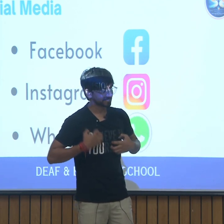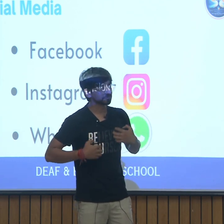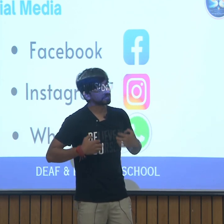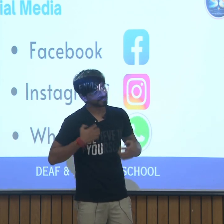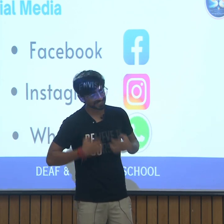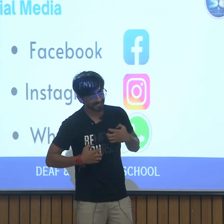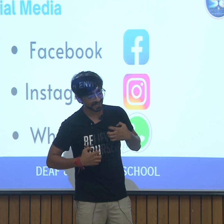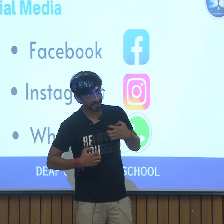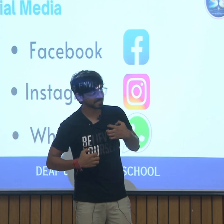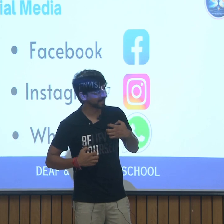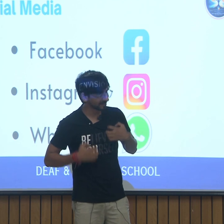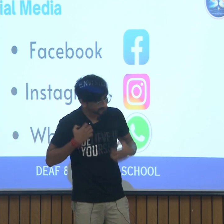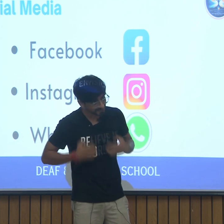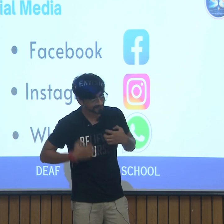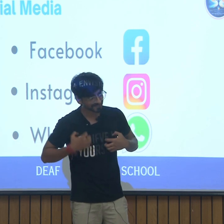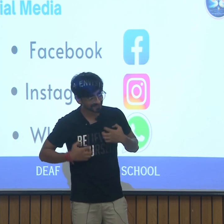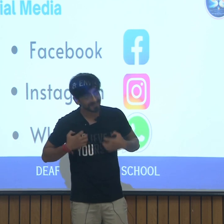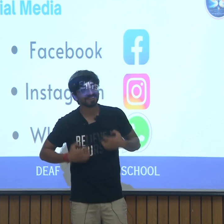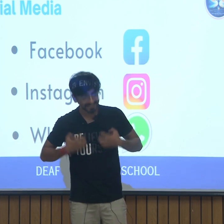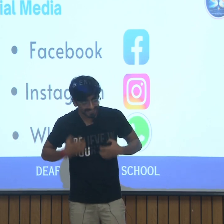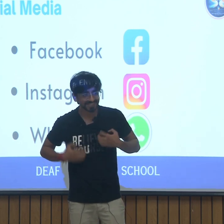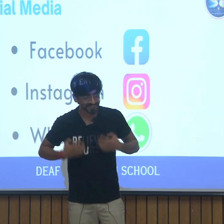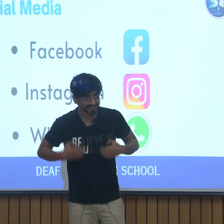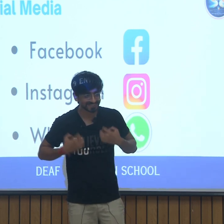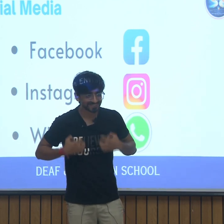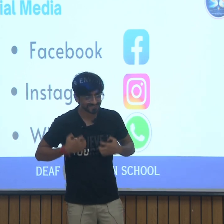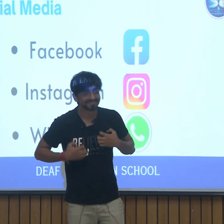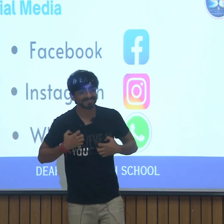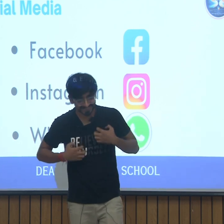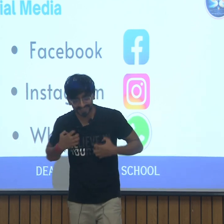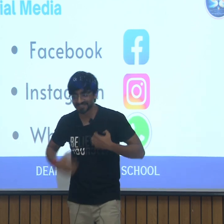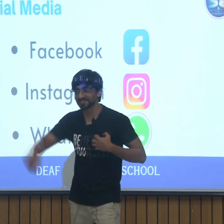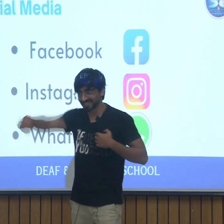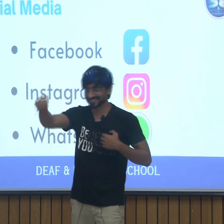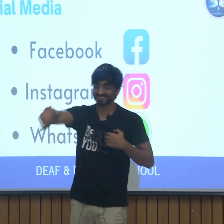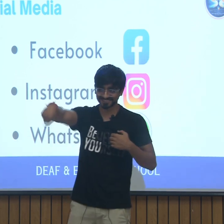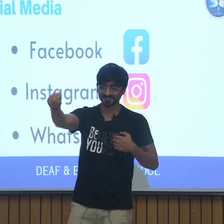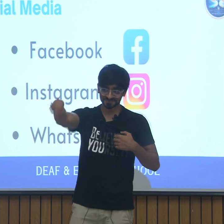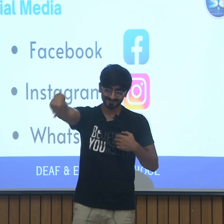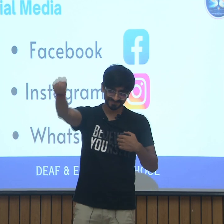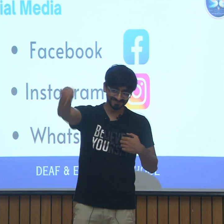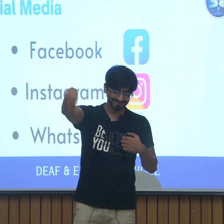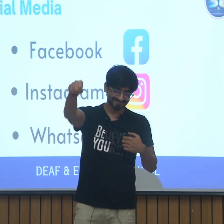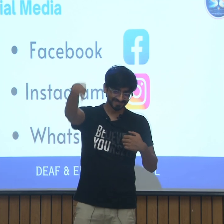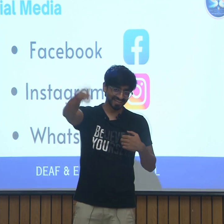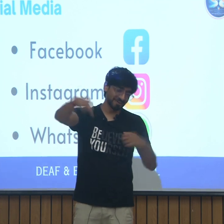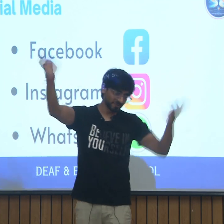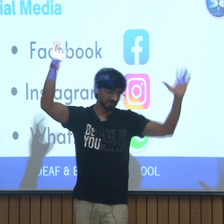This is for interesting and excited. Excited. Excited. Yes. Clap for